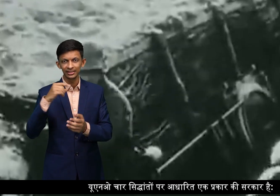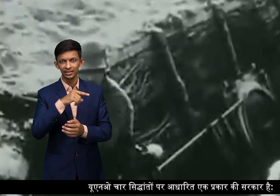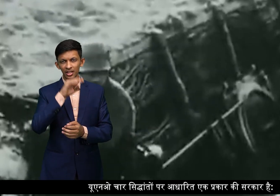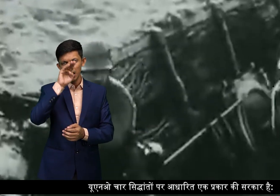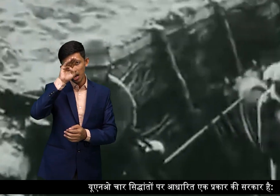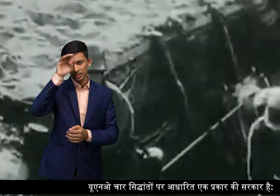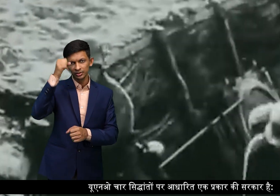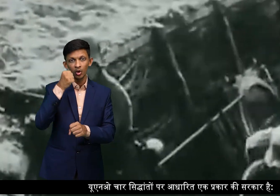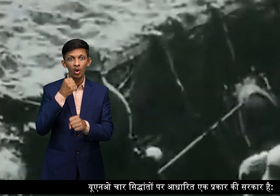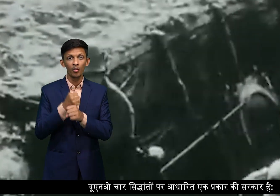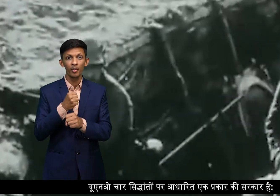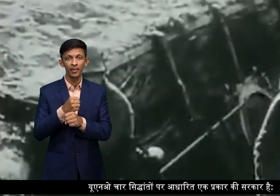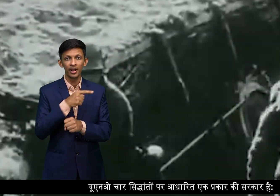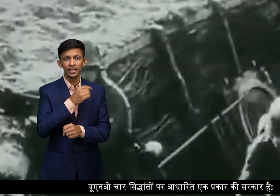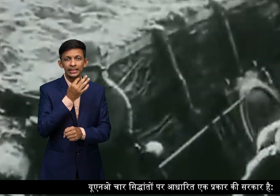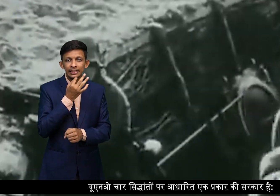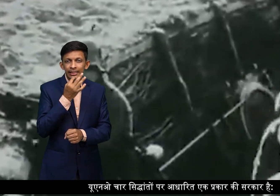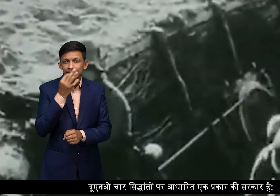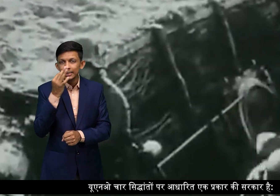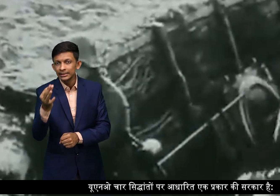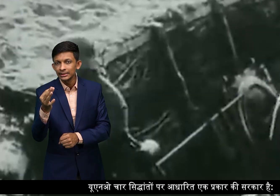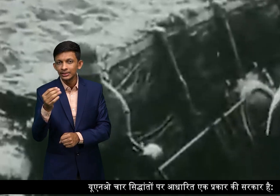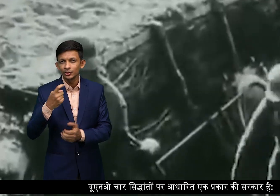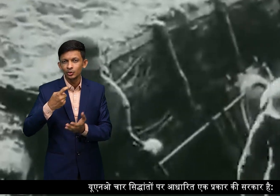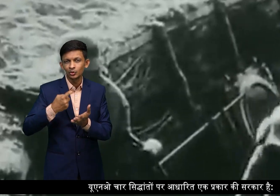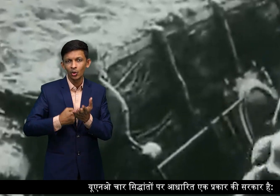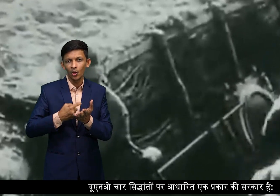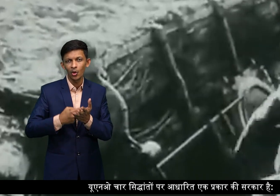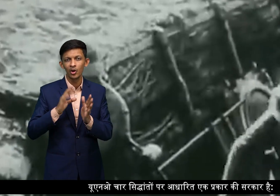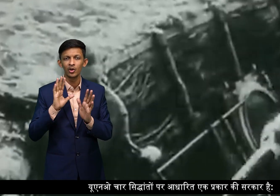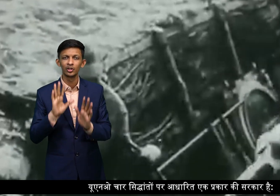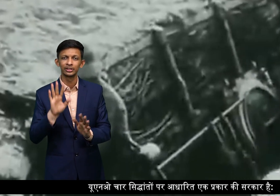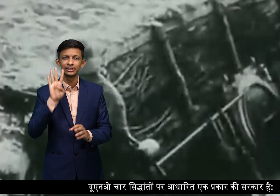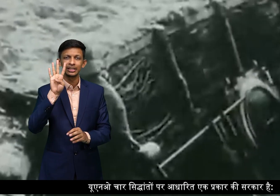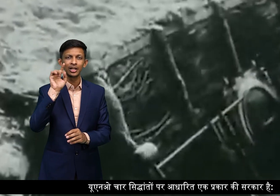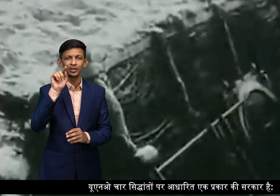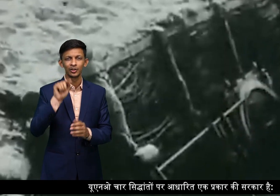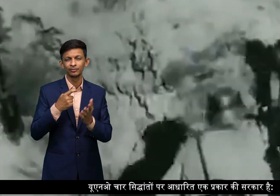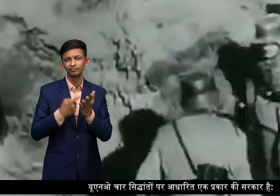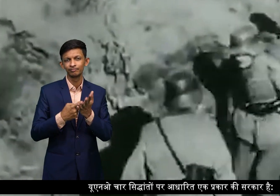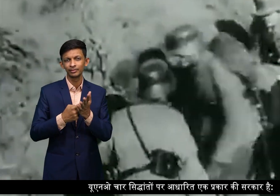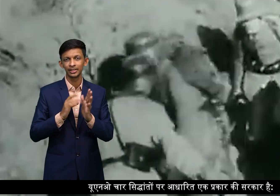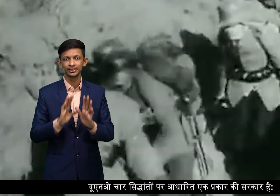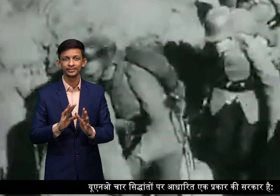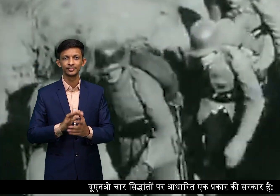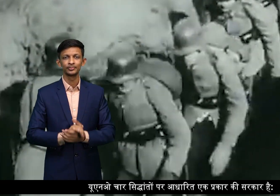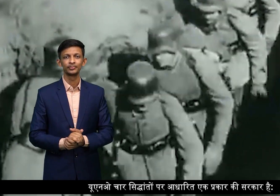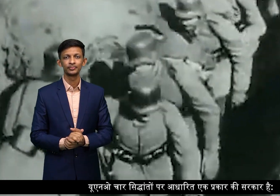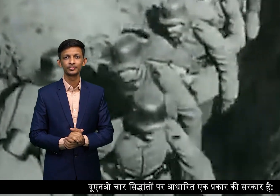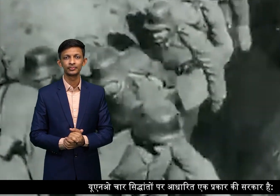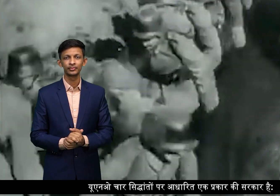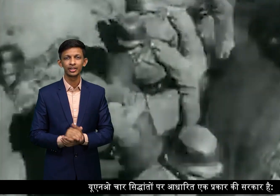UNO is a kind of government based on 4 principles: